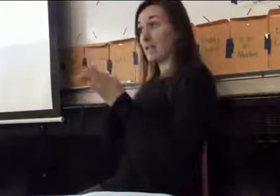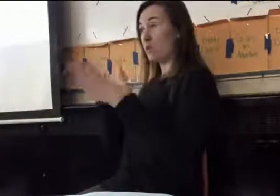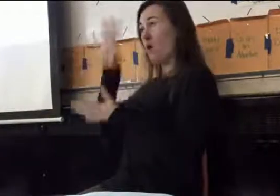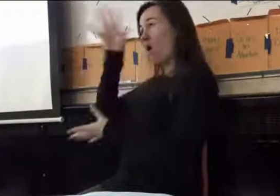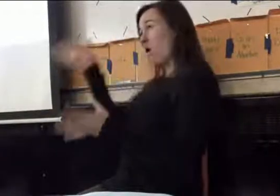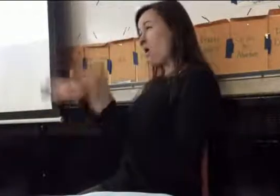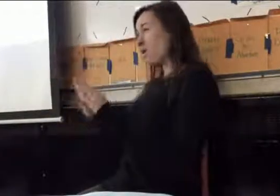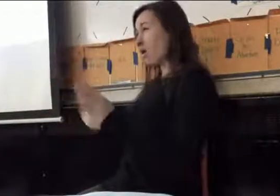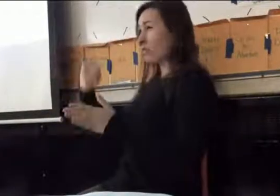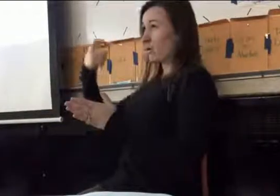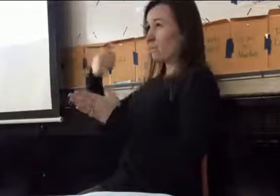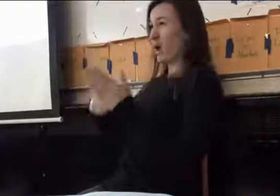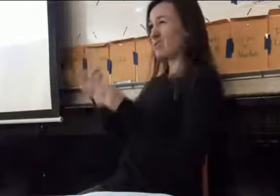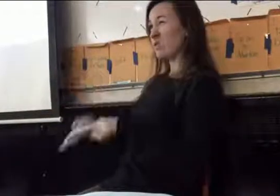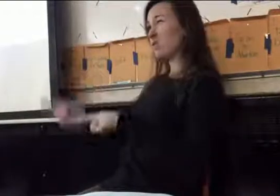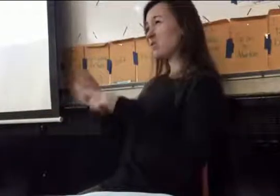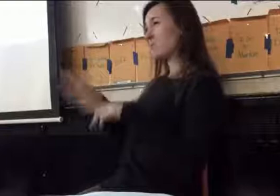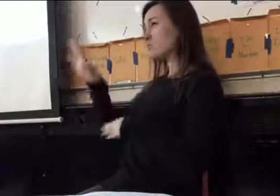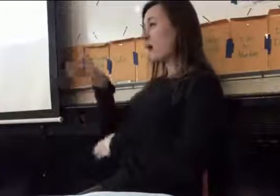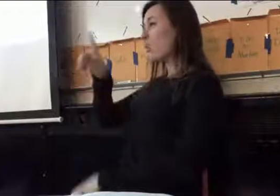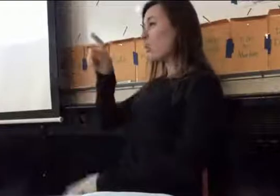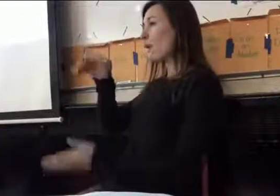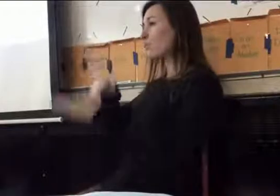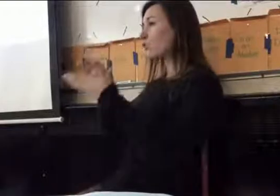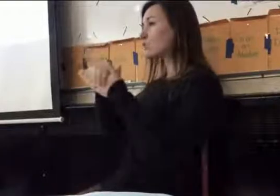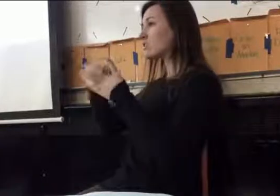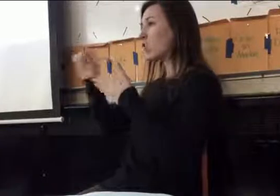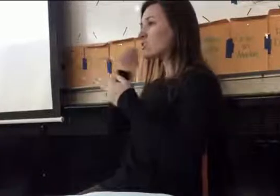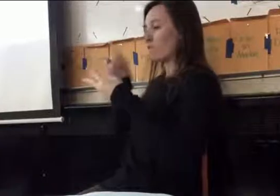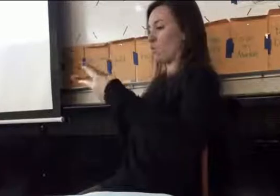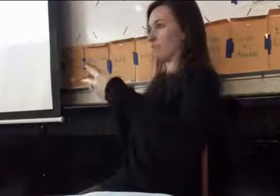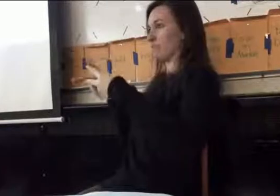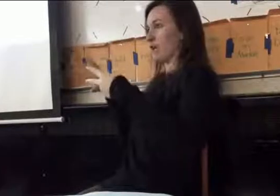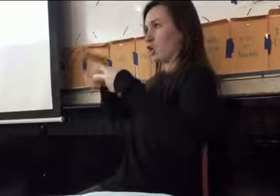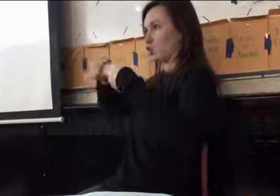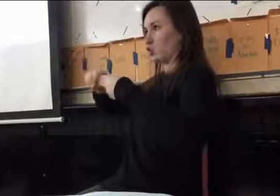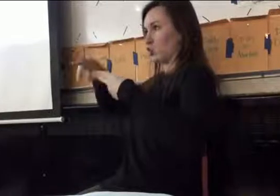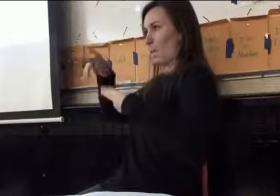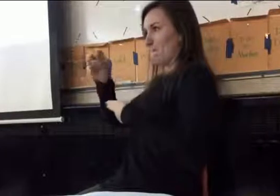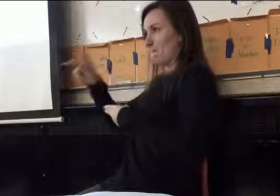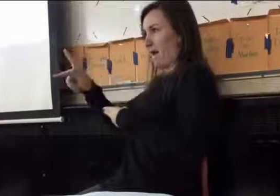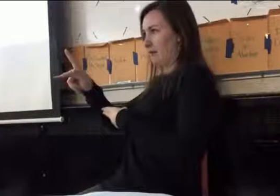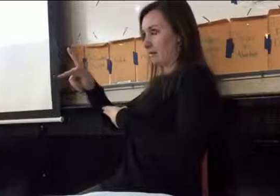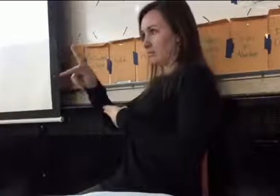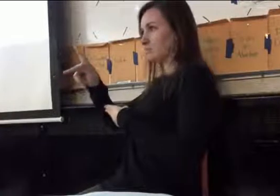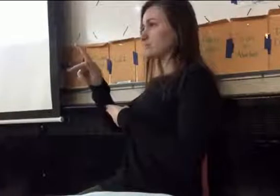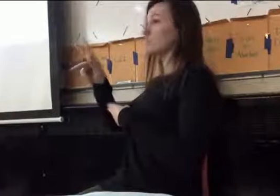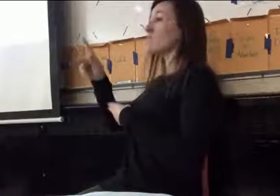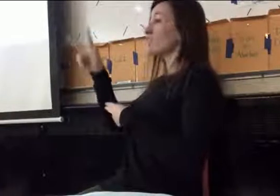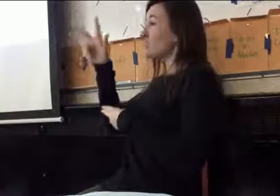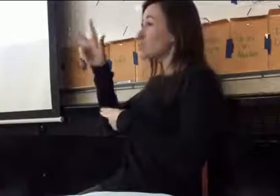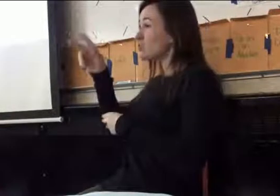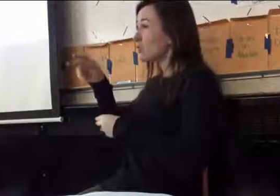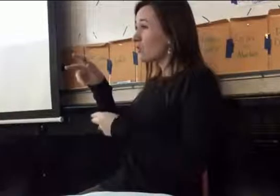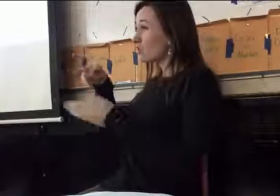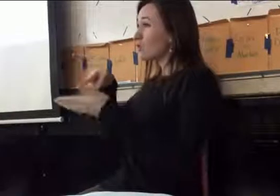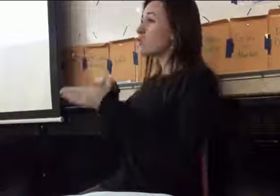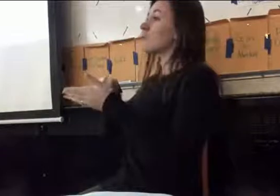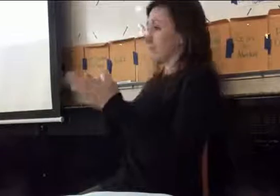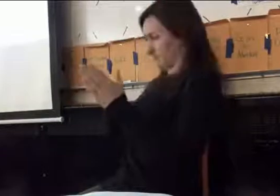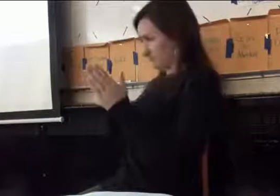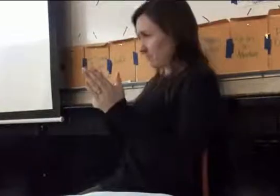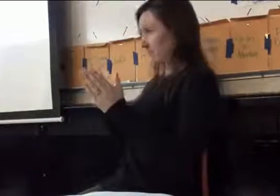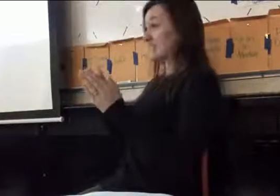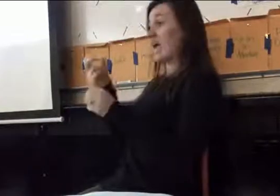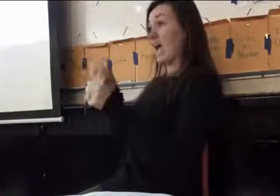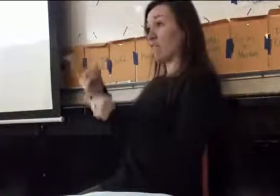the price of the EpiPen goes up to about $1,000 for a 2-pack. That $1,000, that's $3,000 every 3 years, and